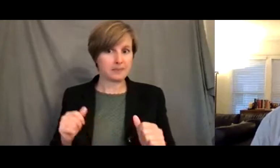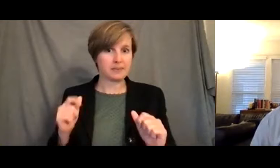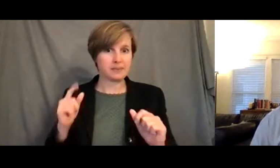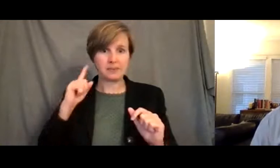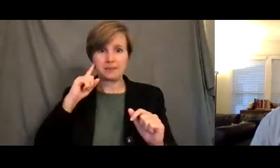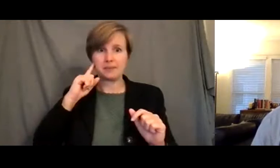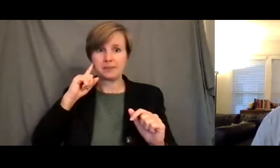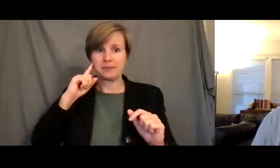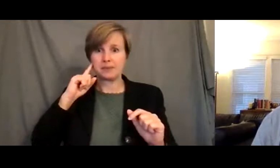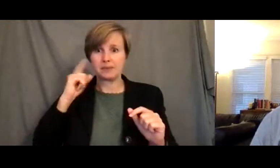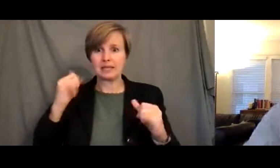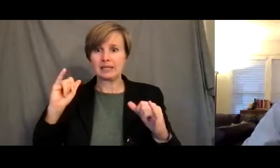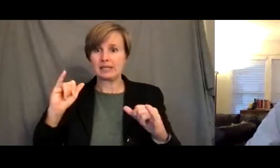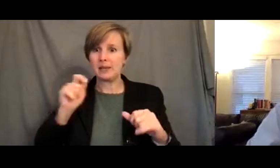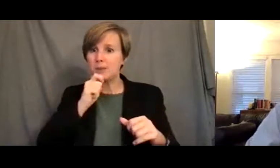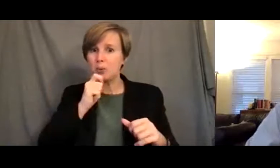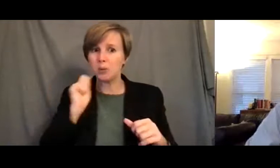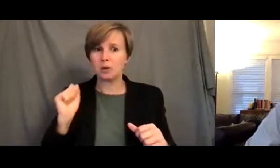Oh, we still have you on mute, Delegate Sickles.